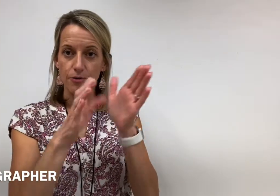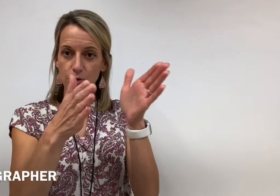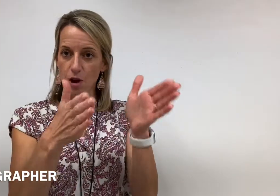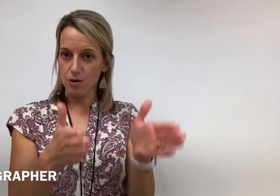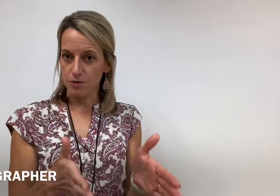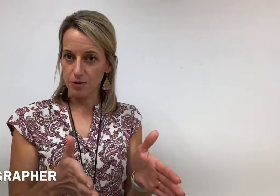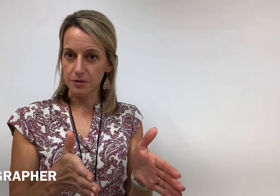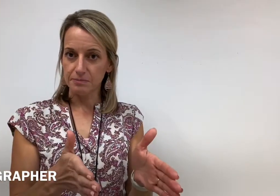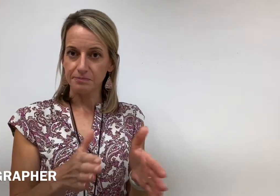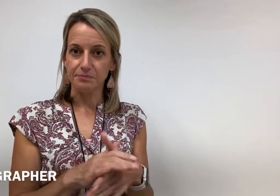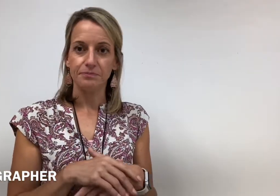Photographer.